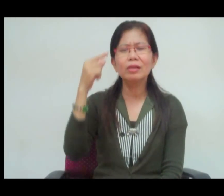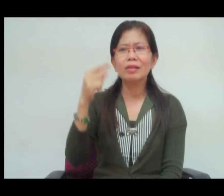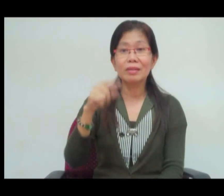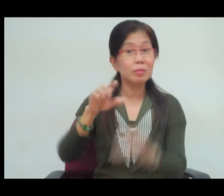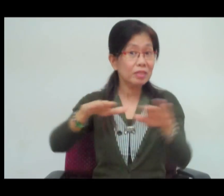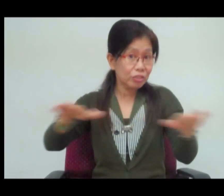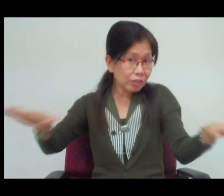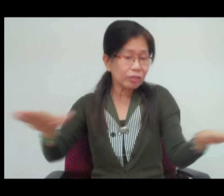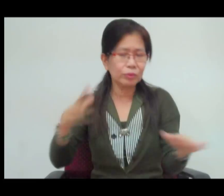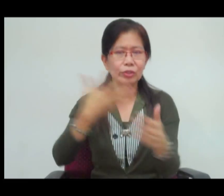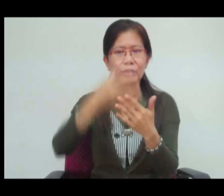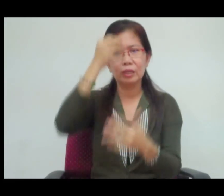that the children were learning.